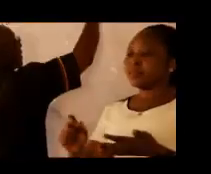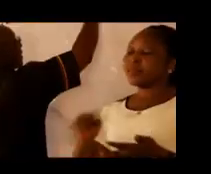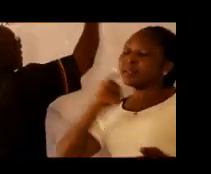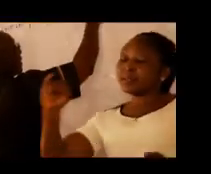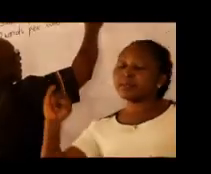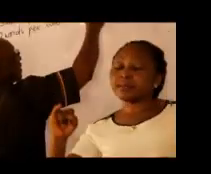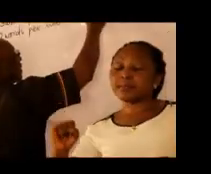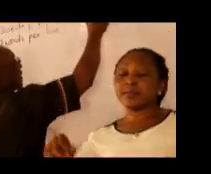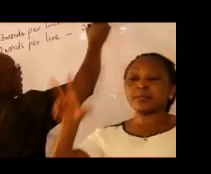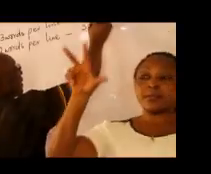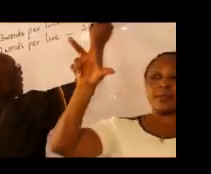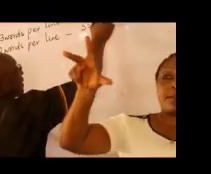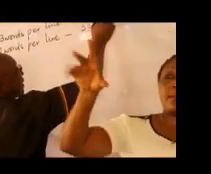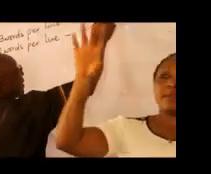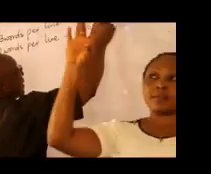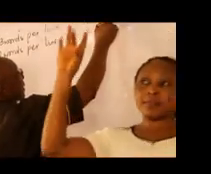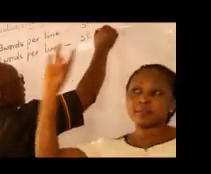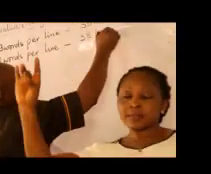38